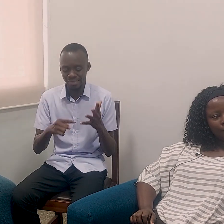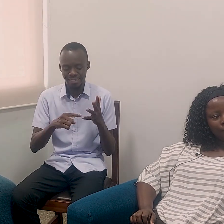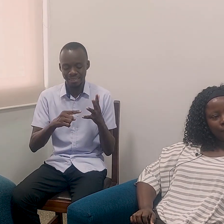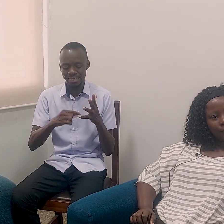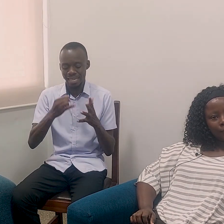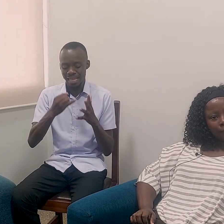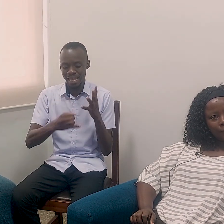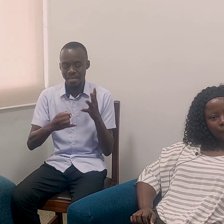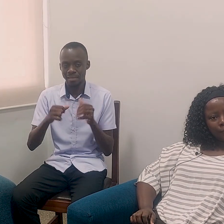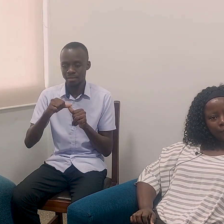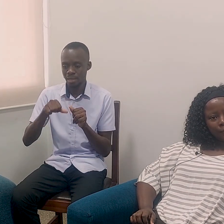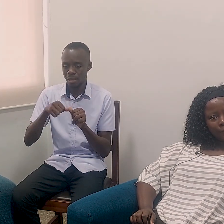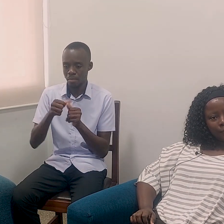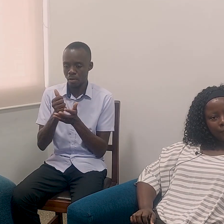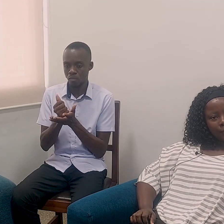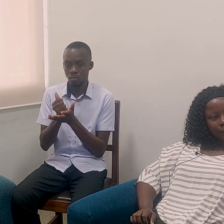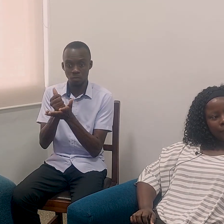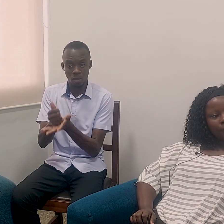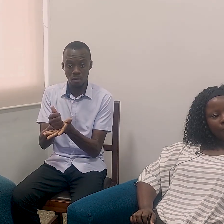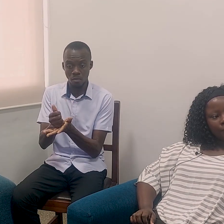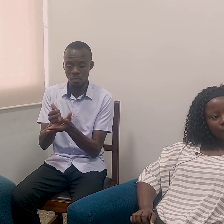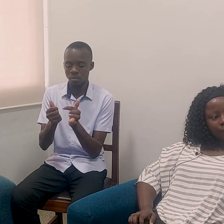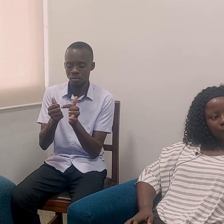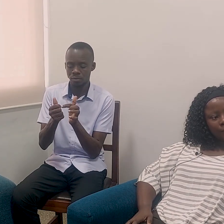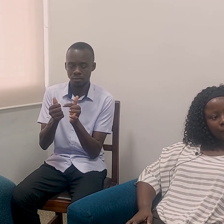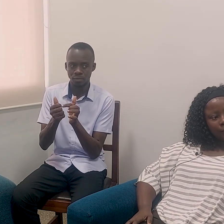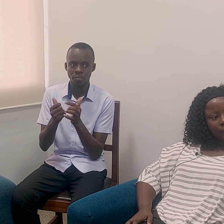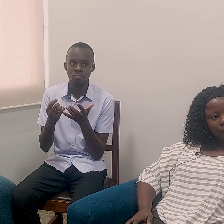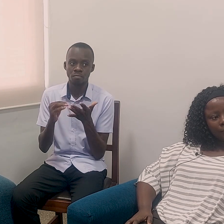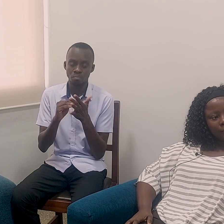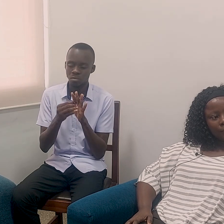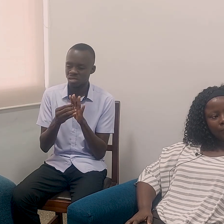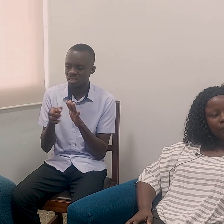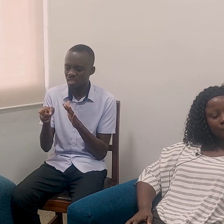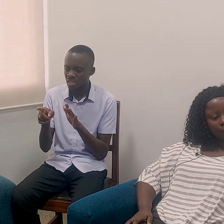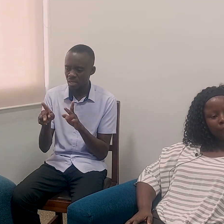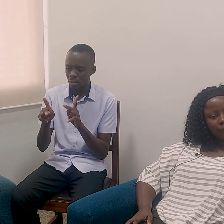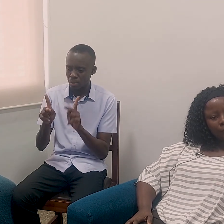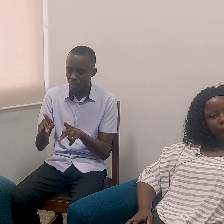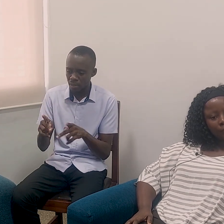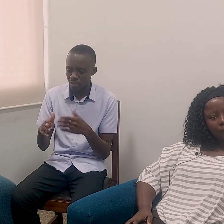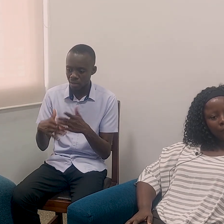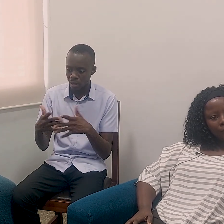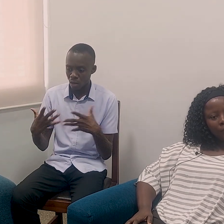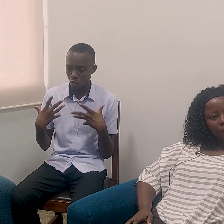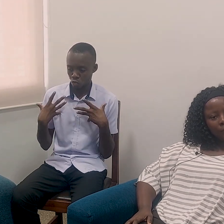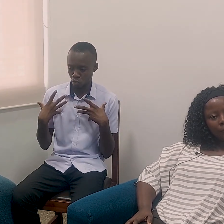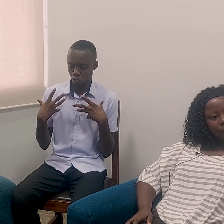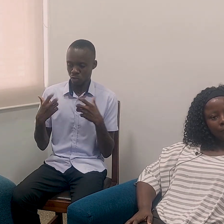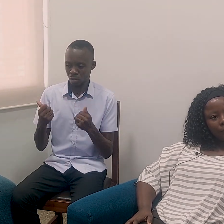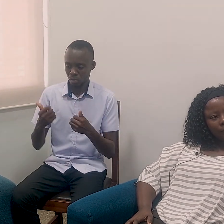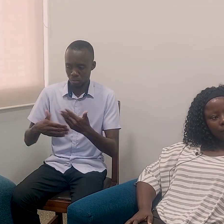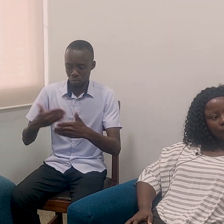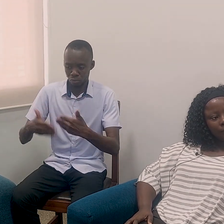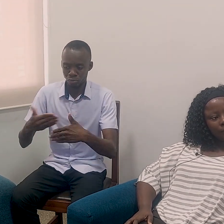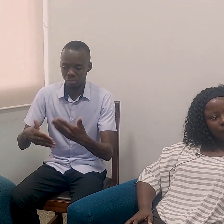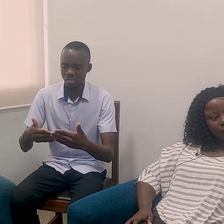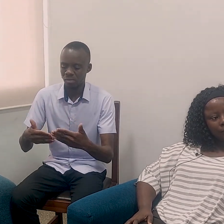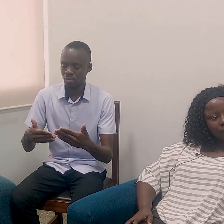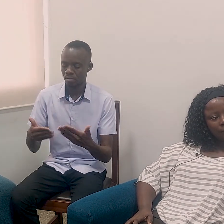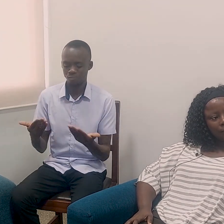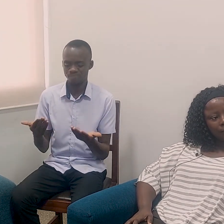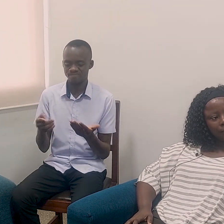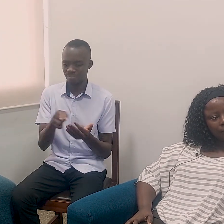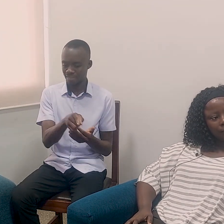would be, or these interventions you mentioned would be the recovery process. So how do people